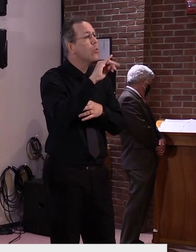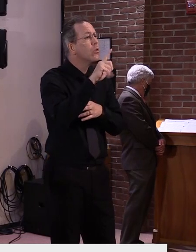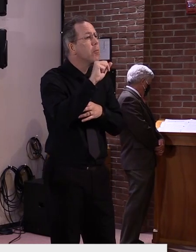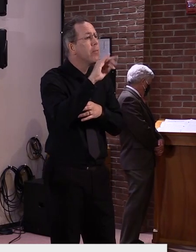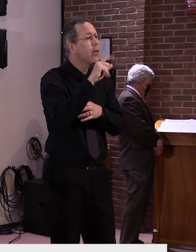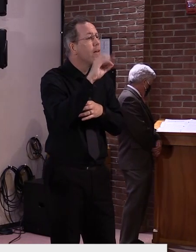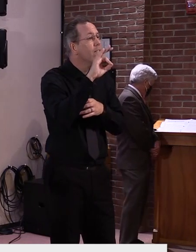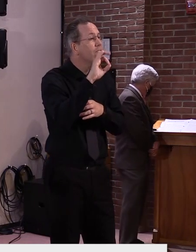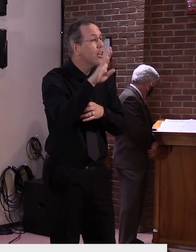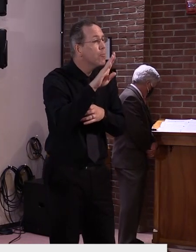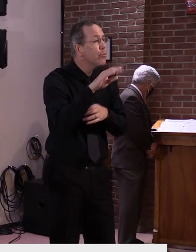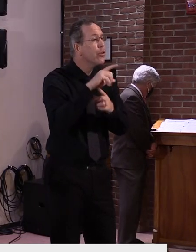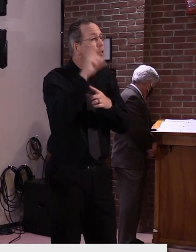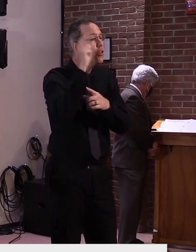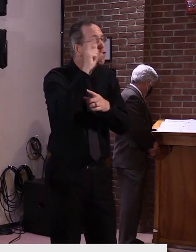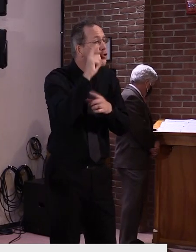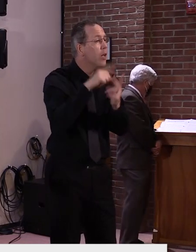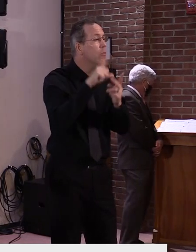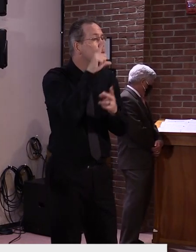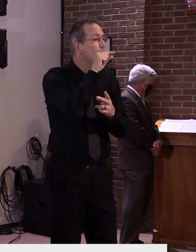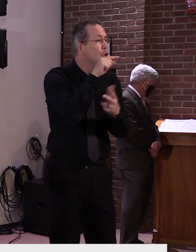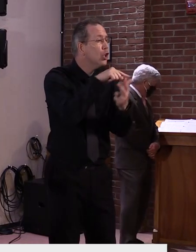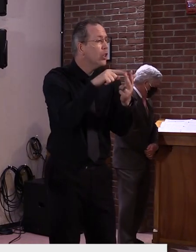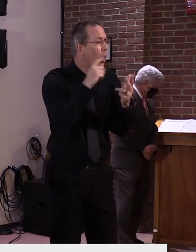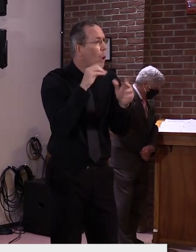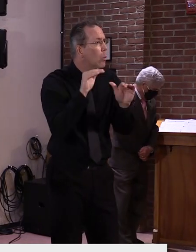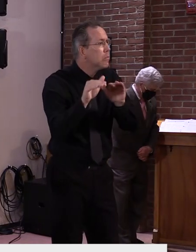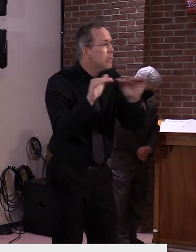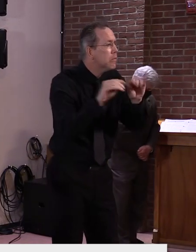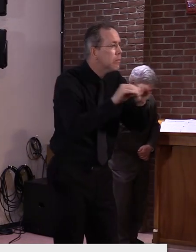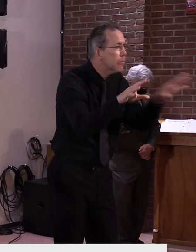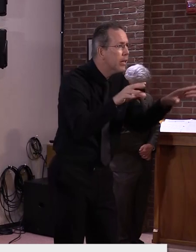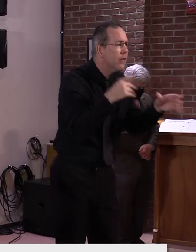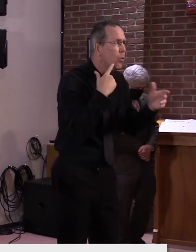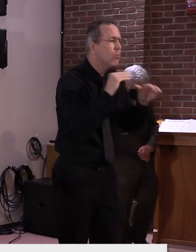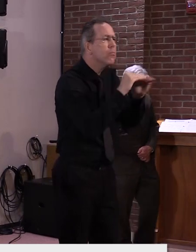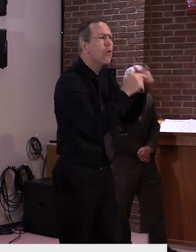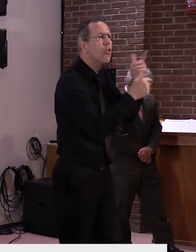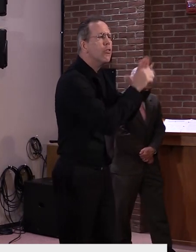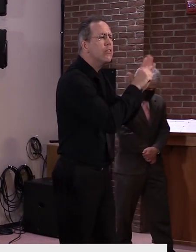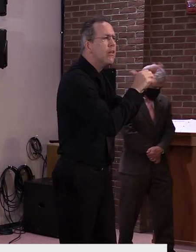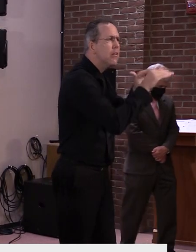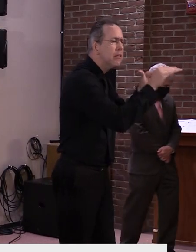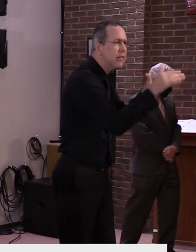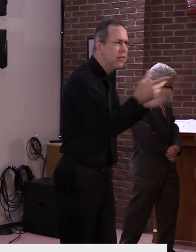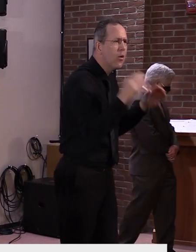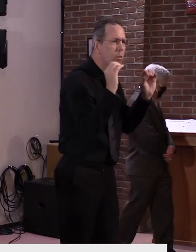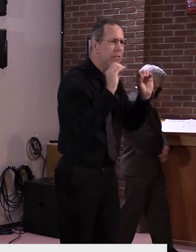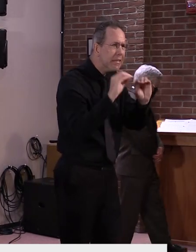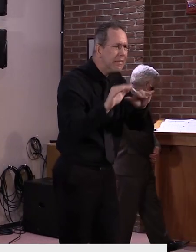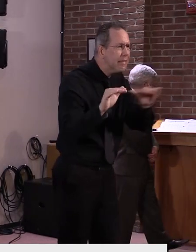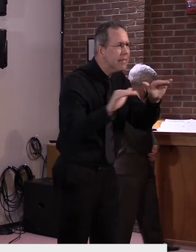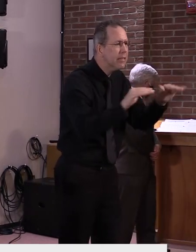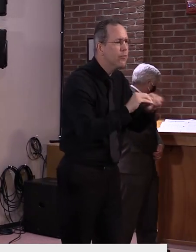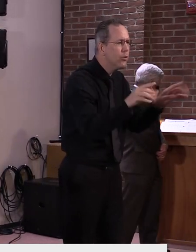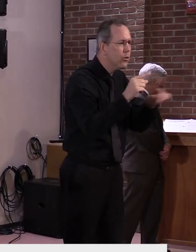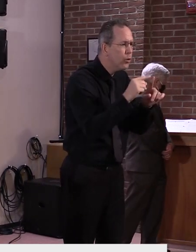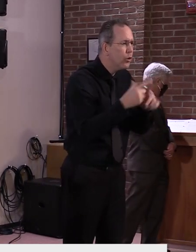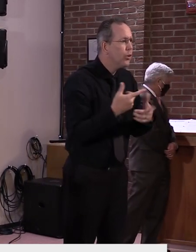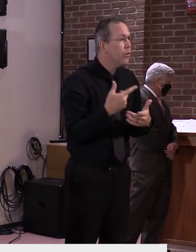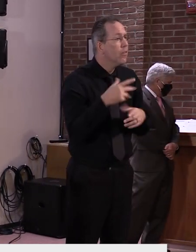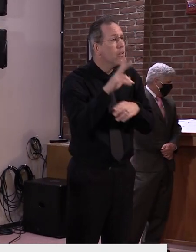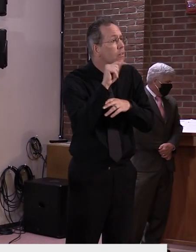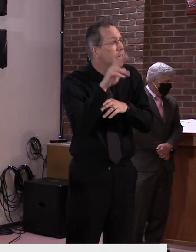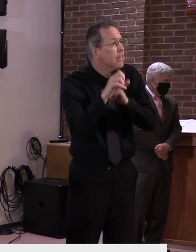who cross into other states, to let people know what our regulations and guidances